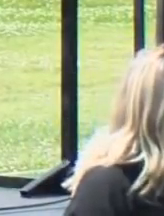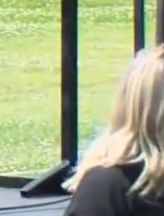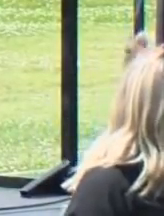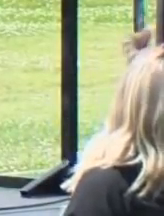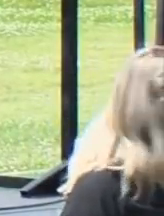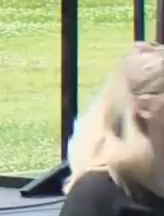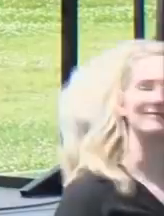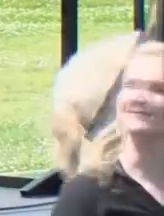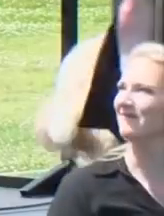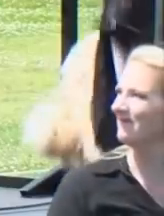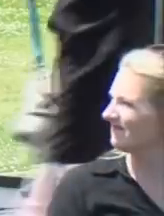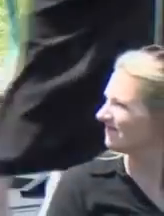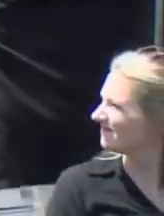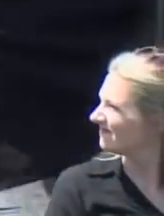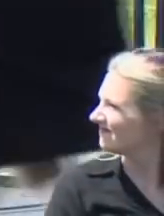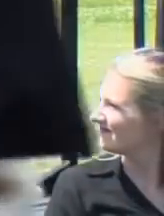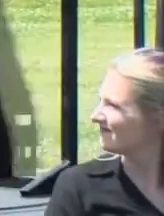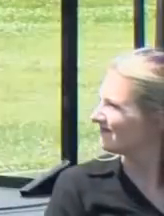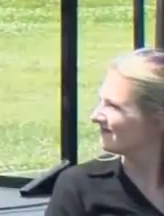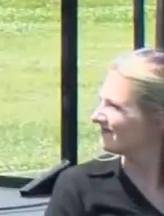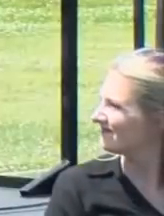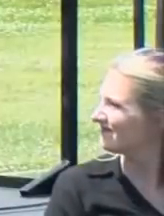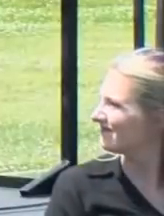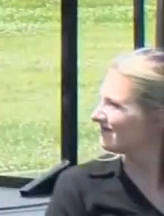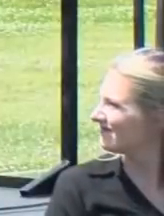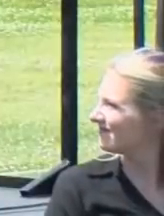Sierra Gilbert.